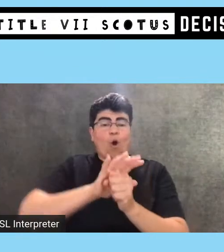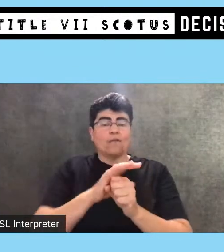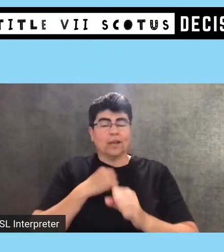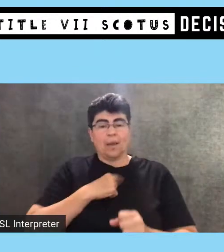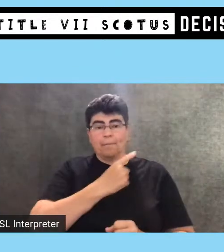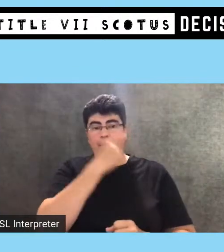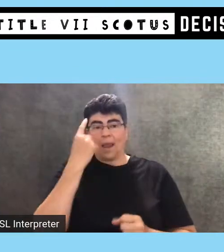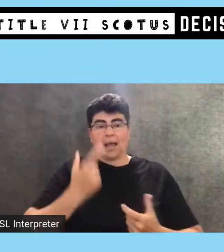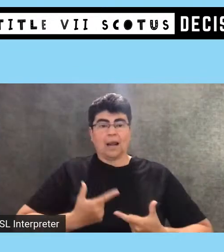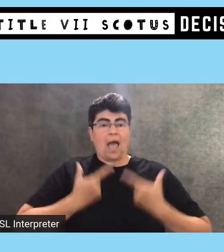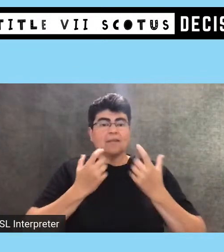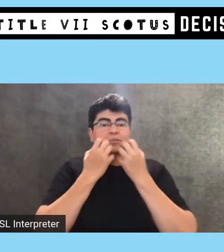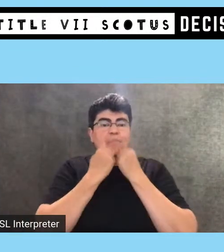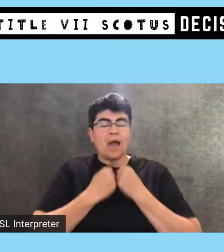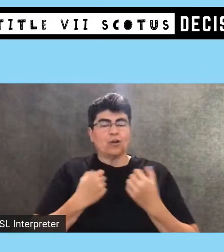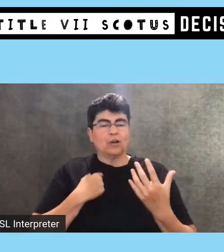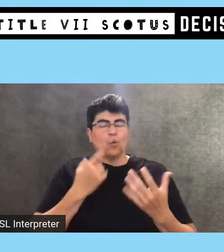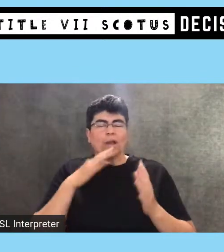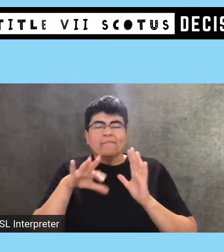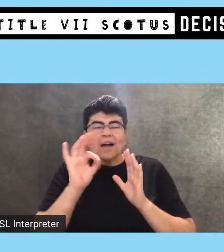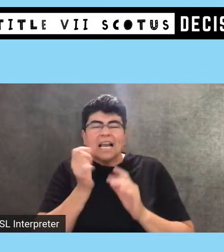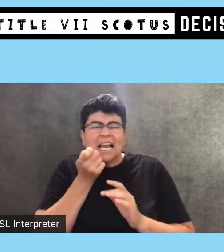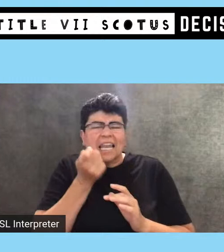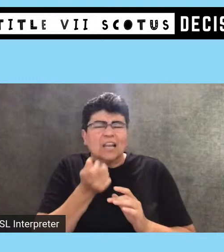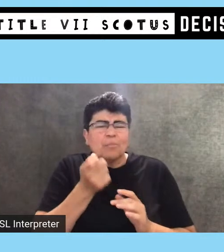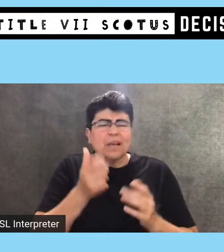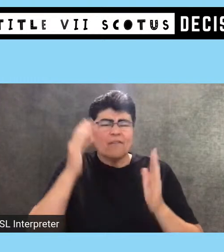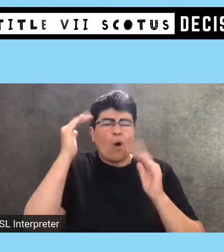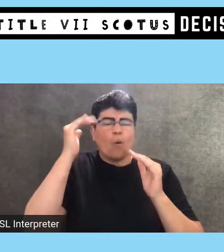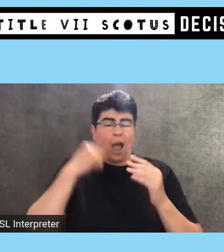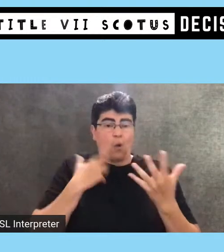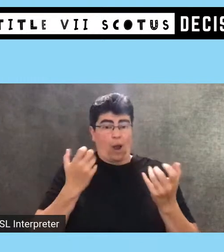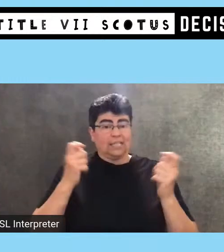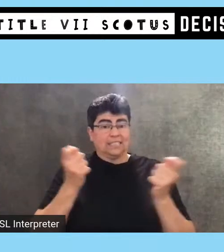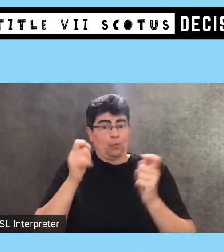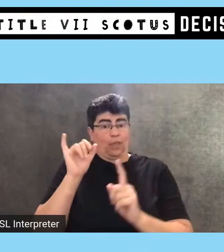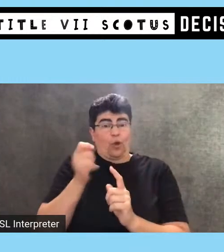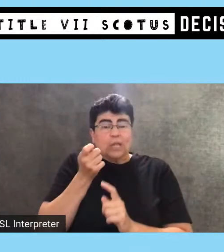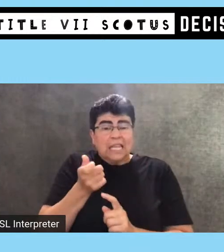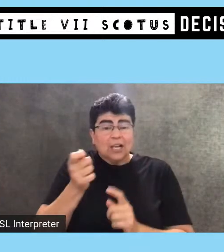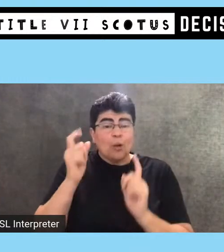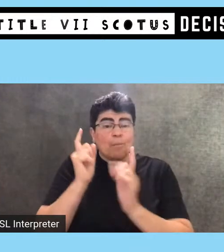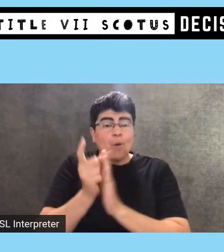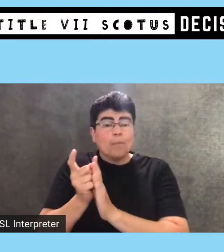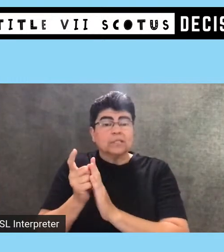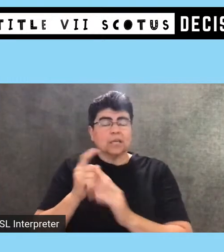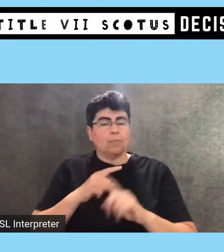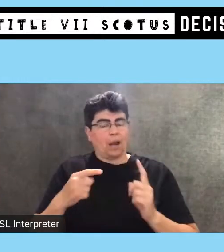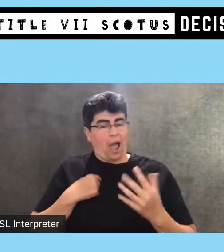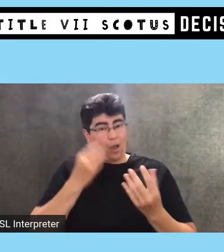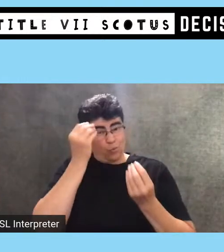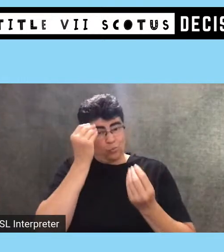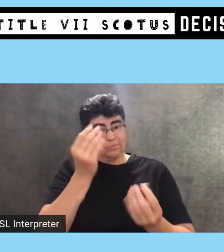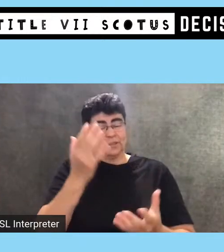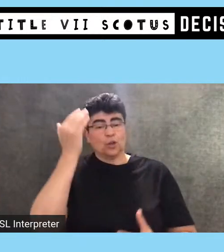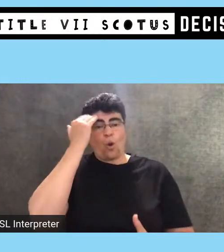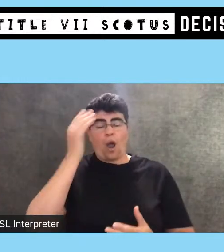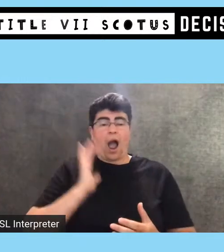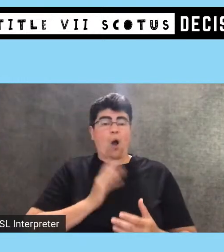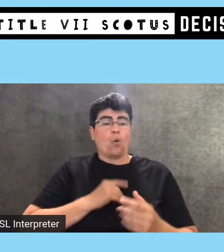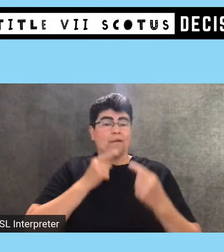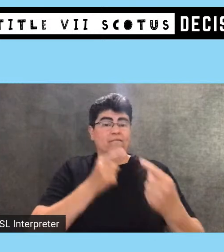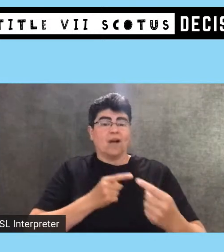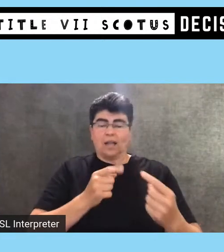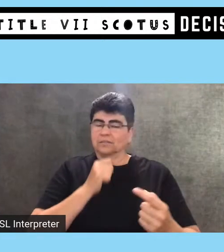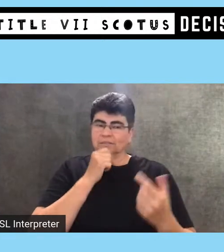finding slivers of hope, and I want us to celebrate those moments. However, I also want you to know that our fight is not